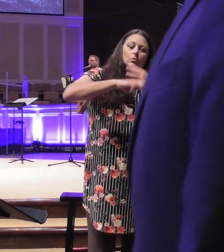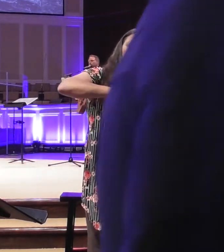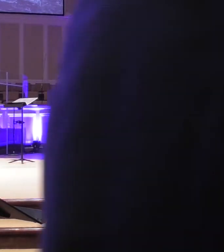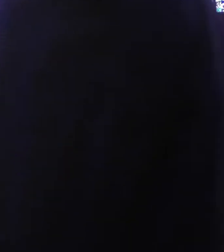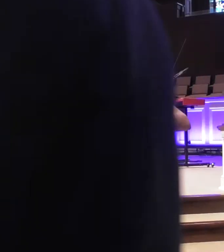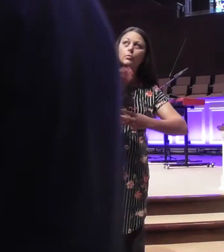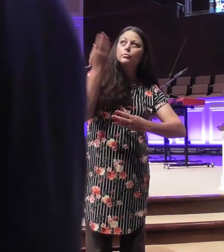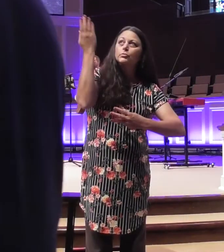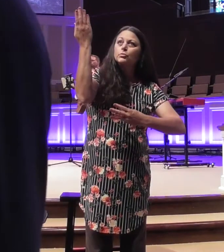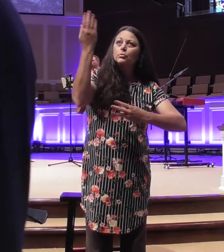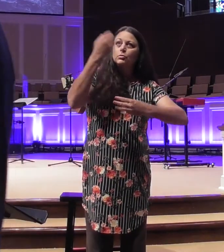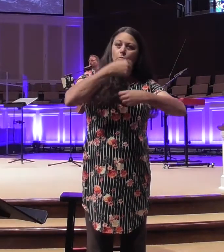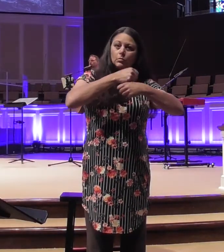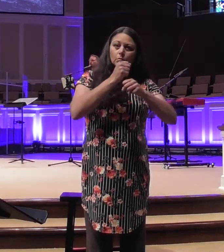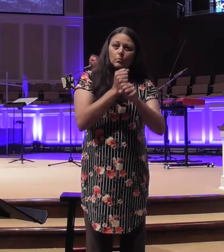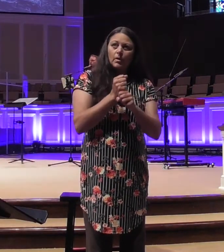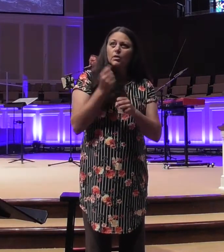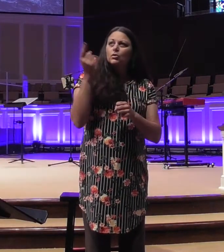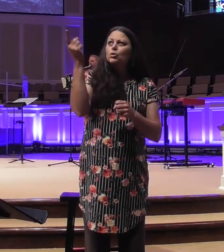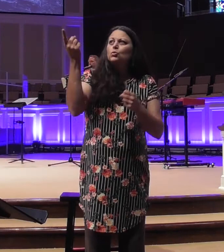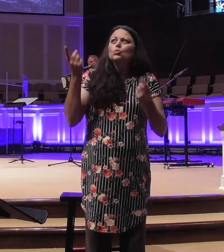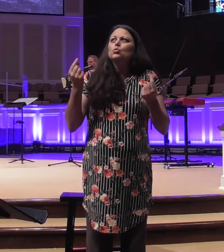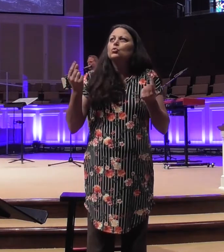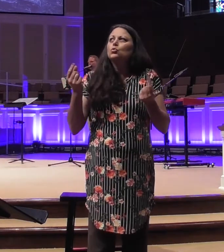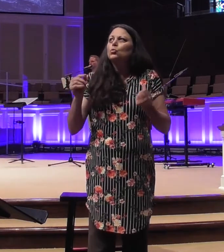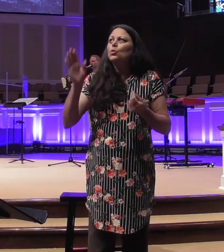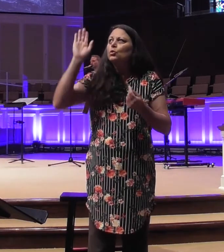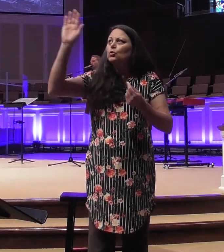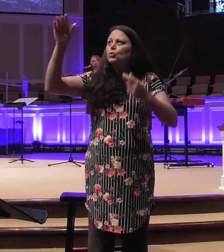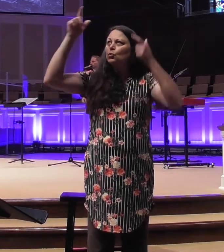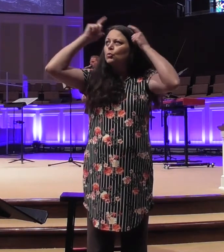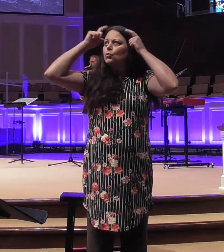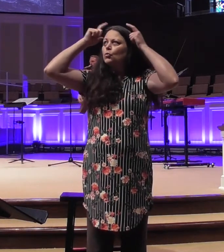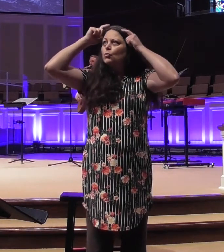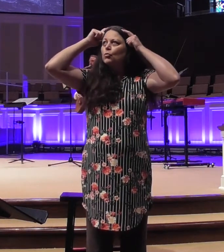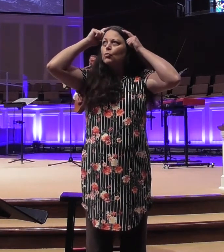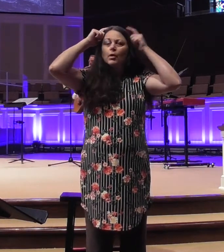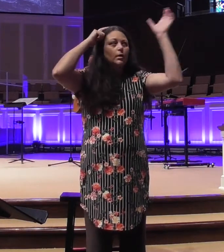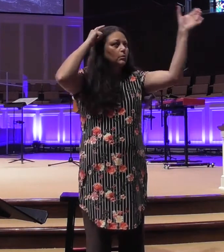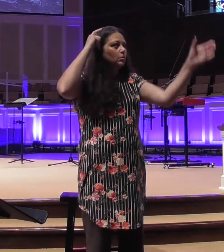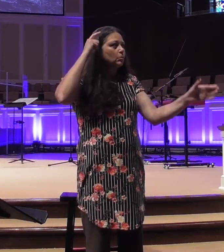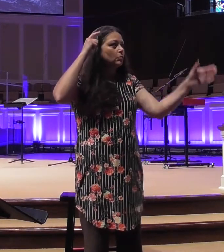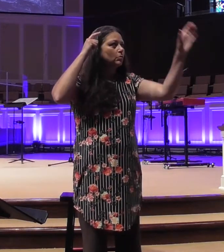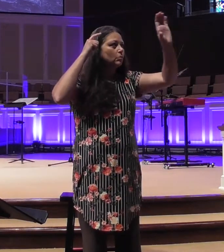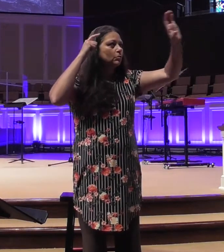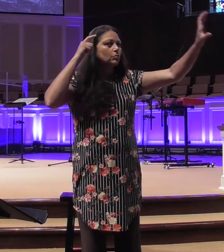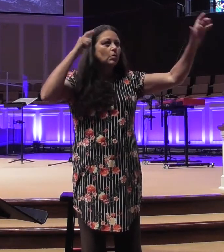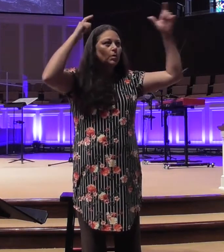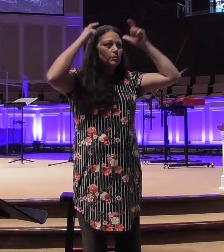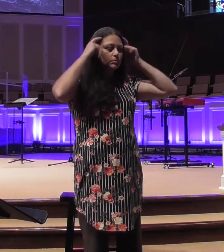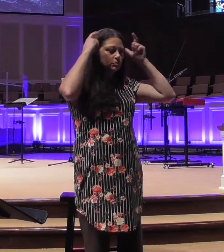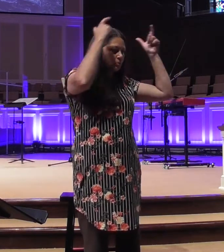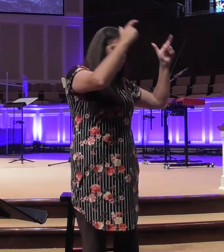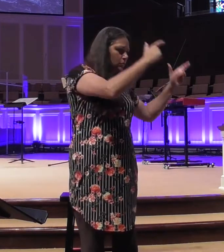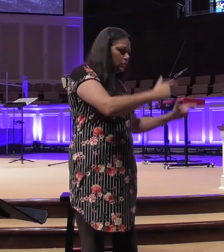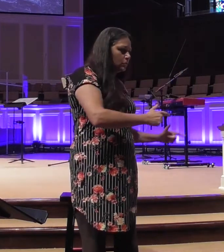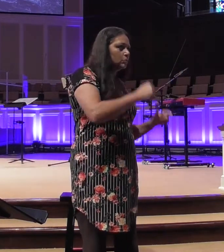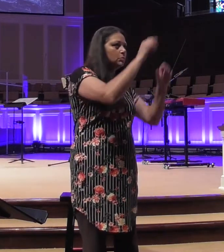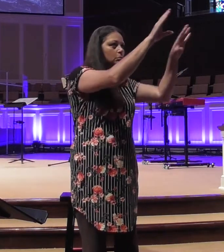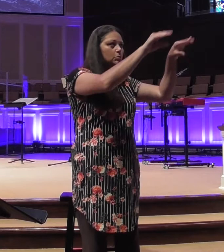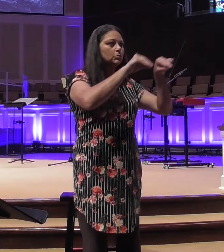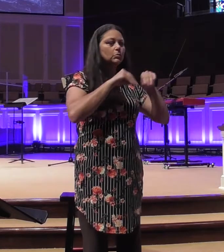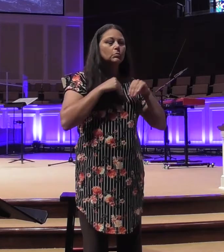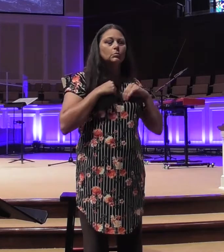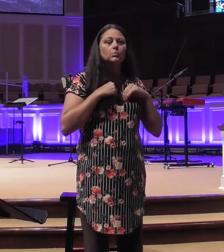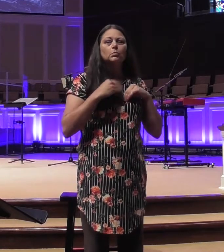Trading your crown for a cross, you willingly died, your